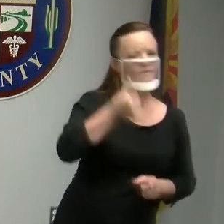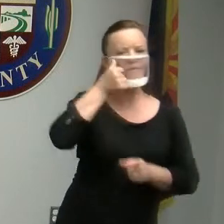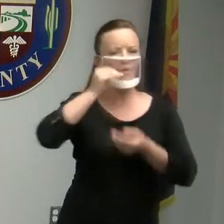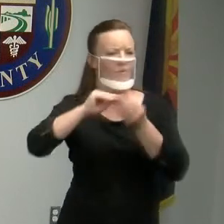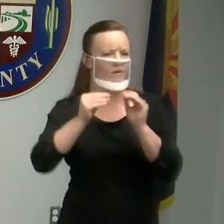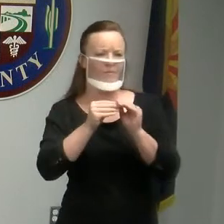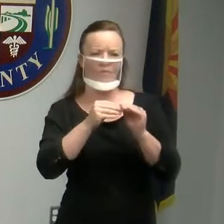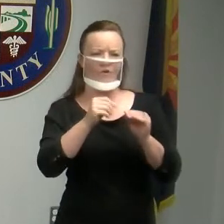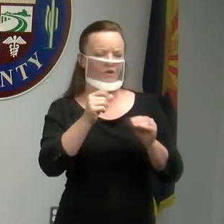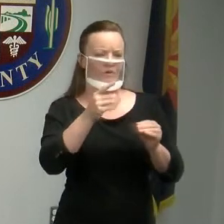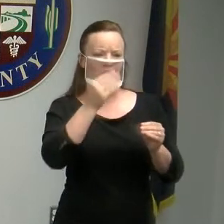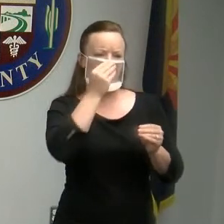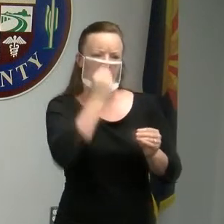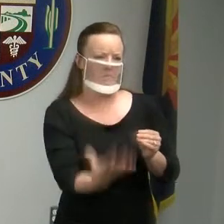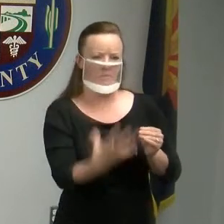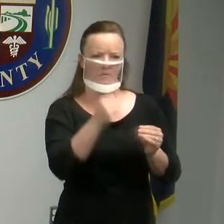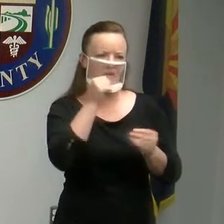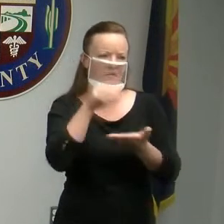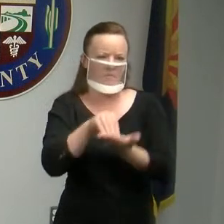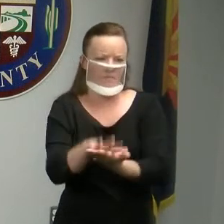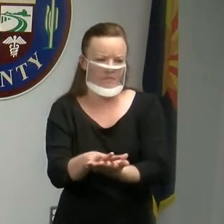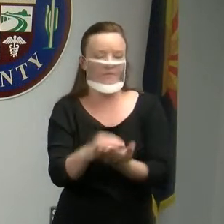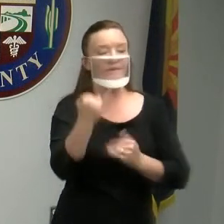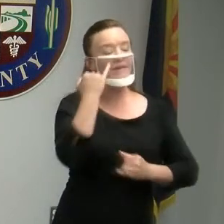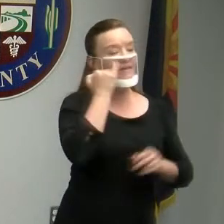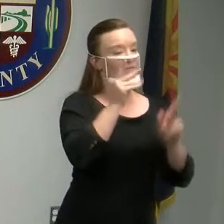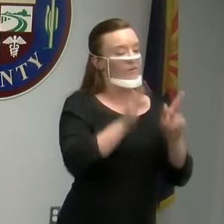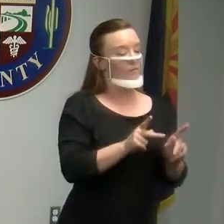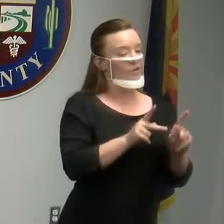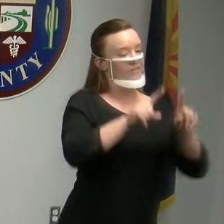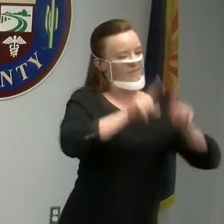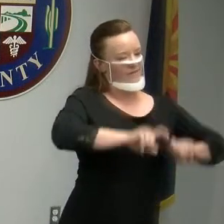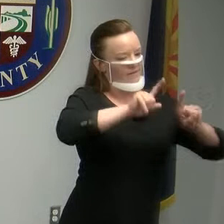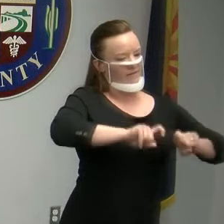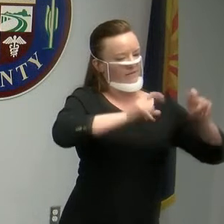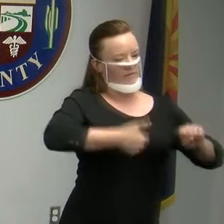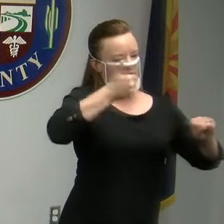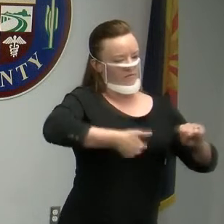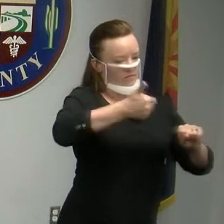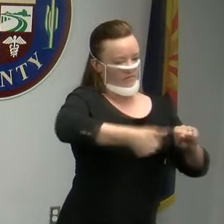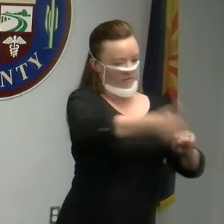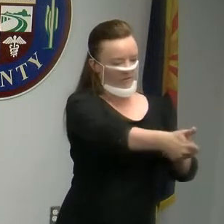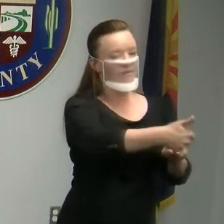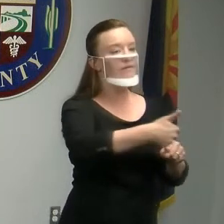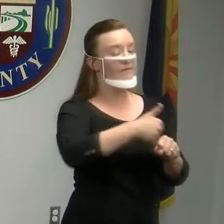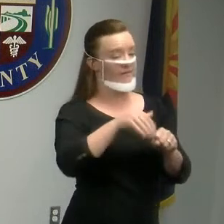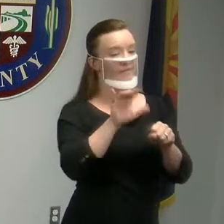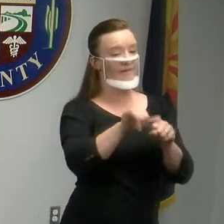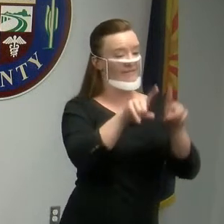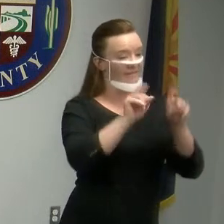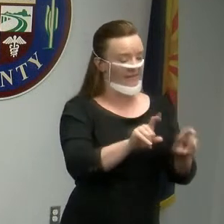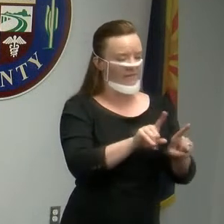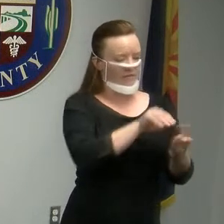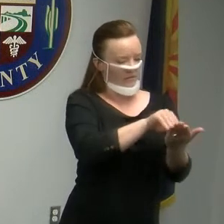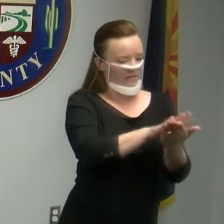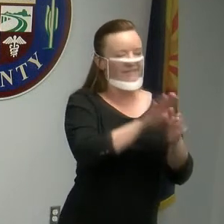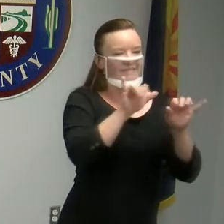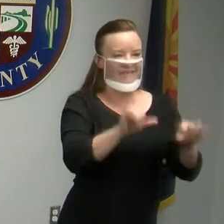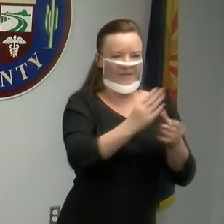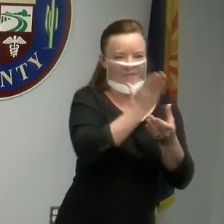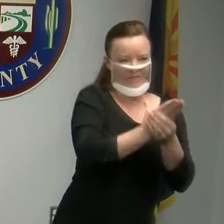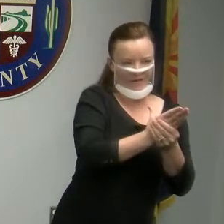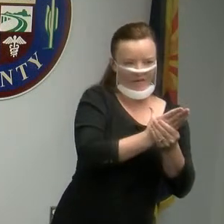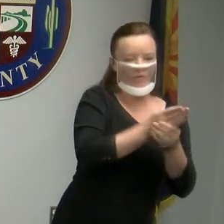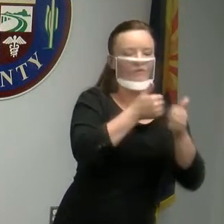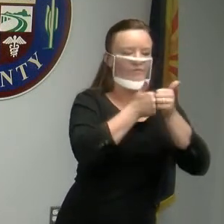times, it is always put into the same case file under that person's name, and that positive test is only reported